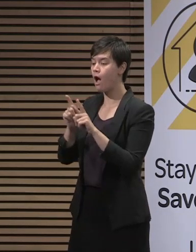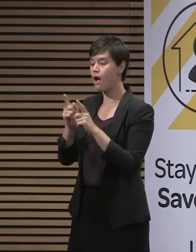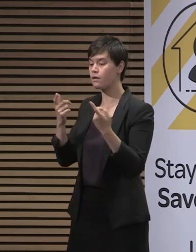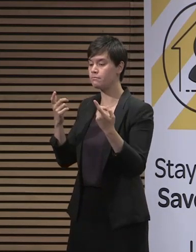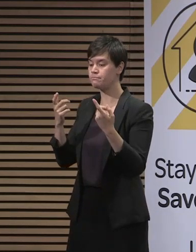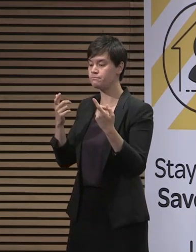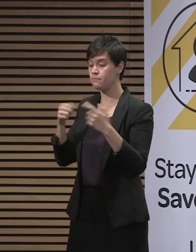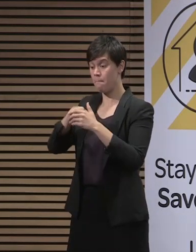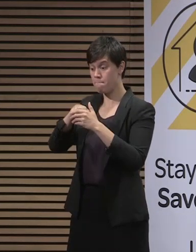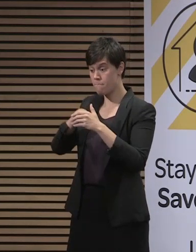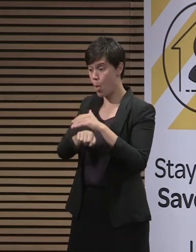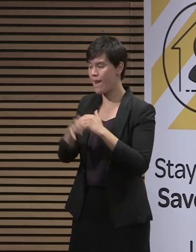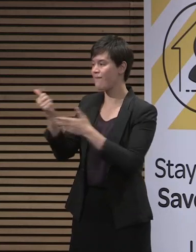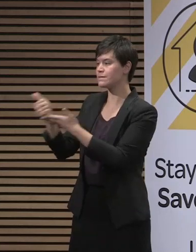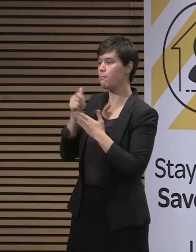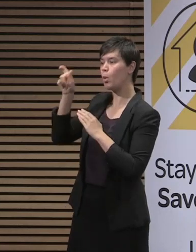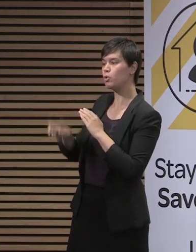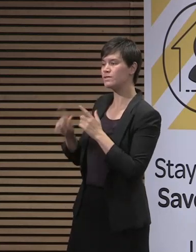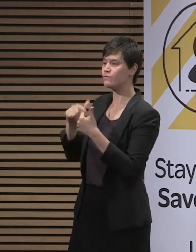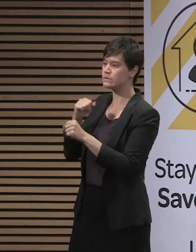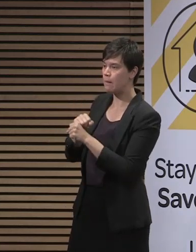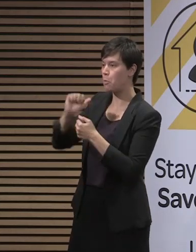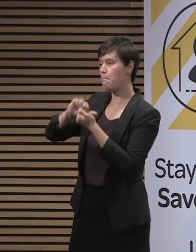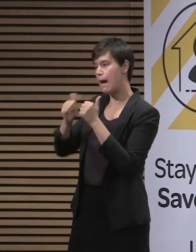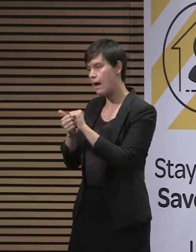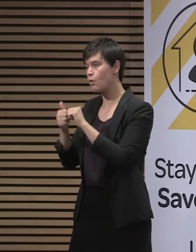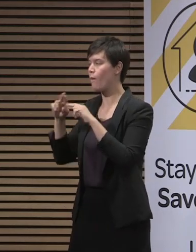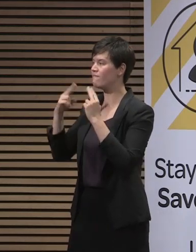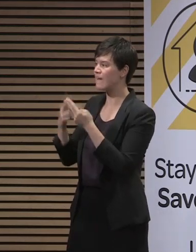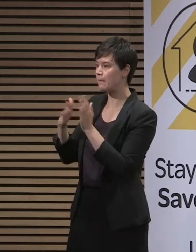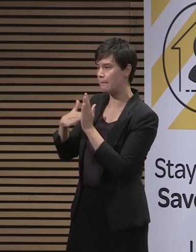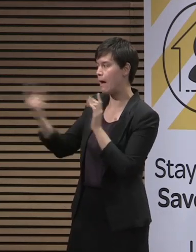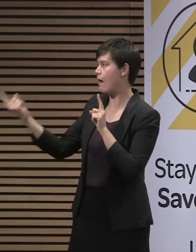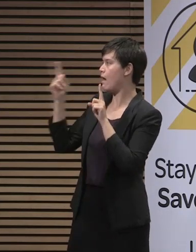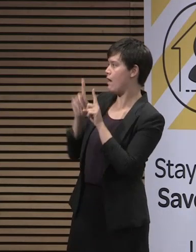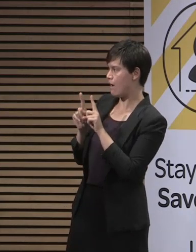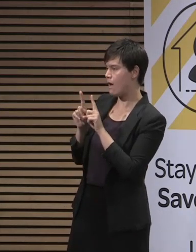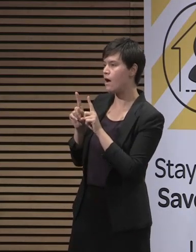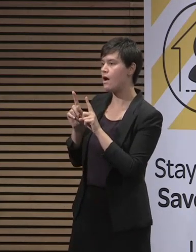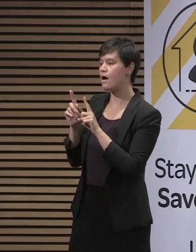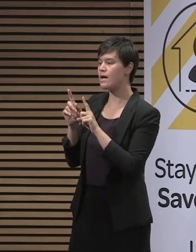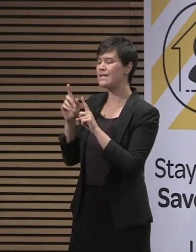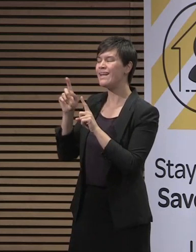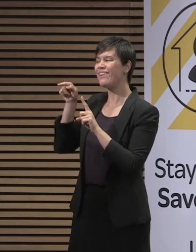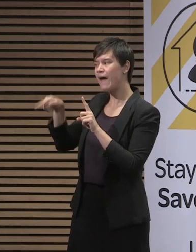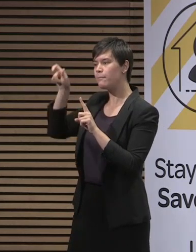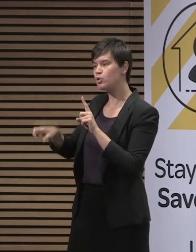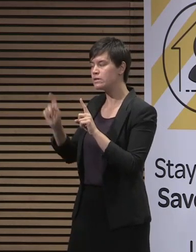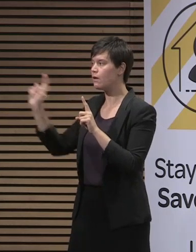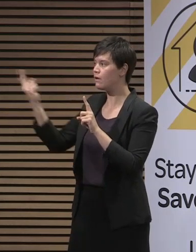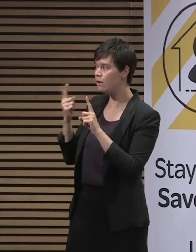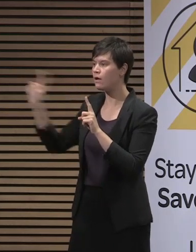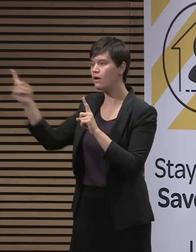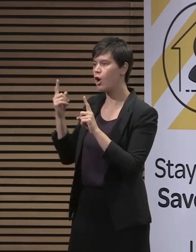to stay, and so it's that coming and going that presents significant risk. And I have such empathy. I have